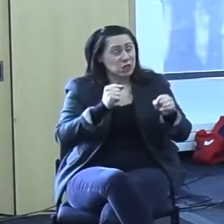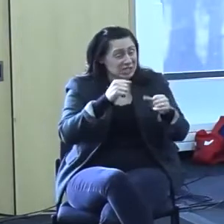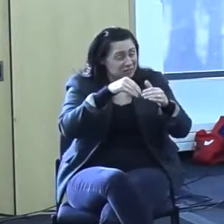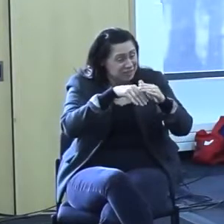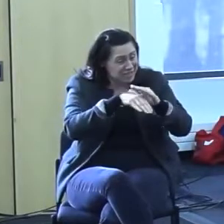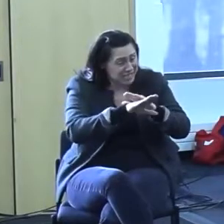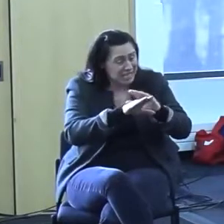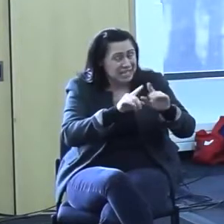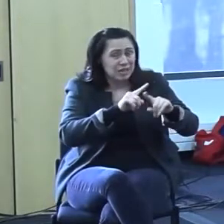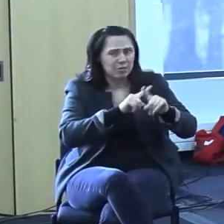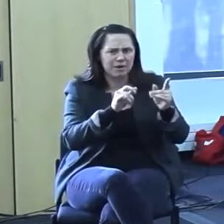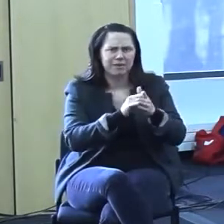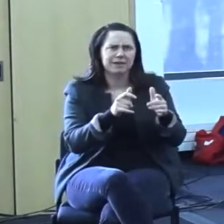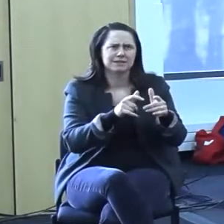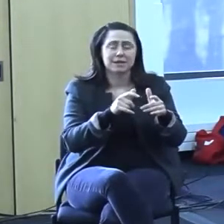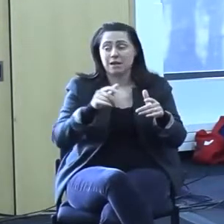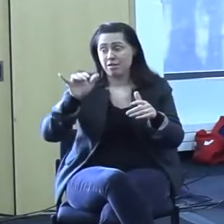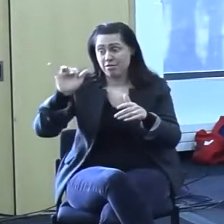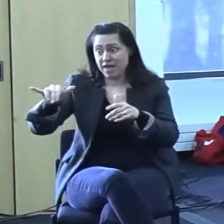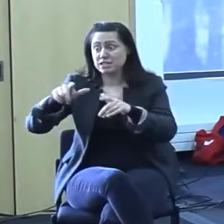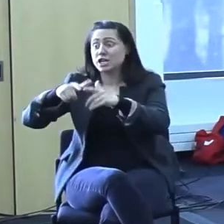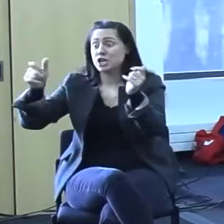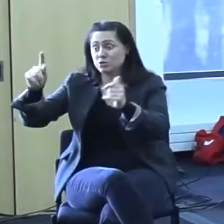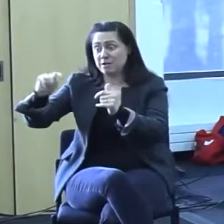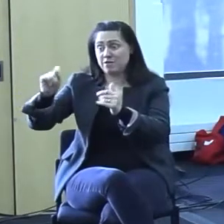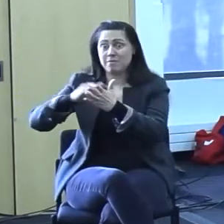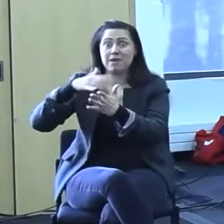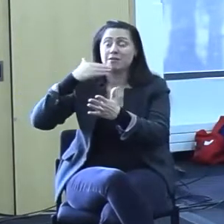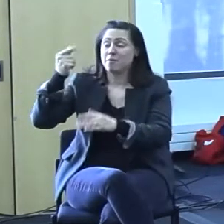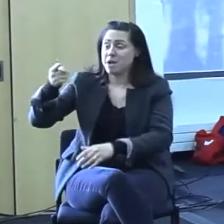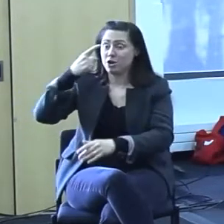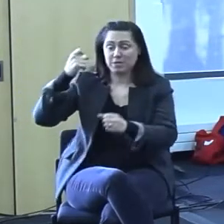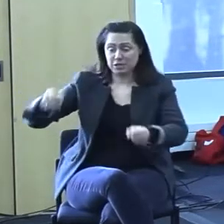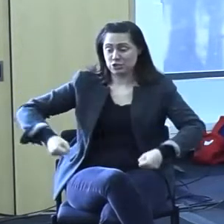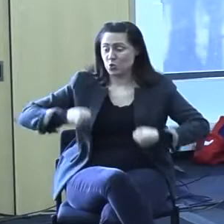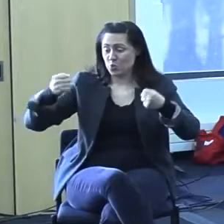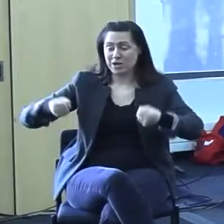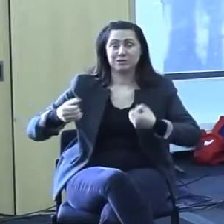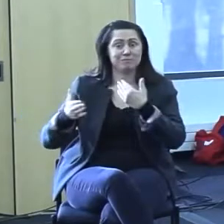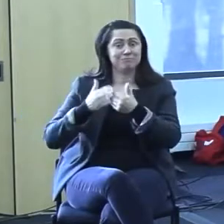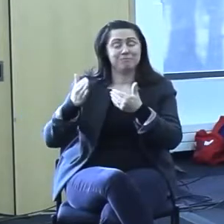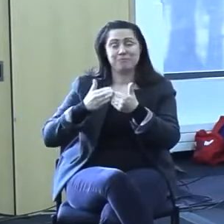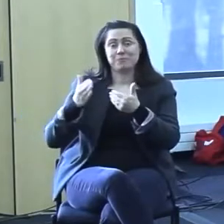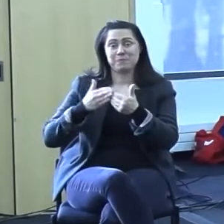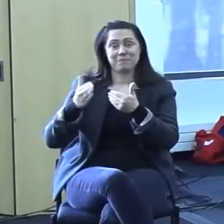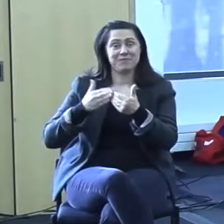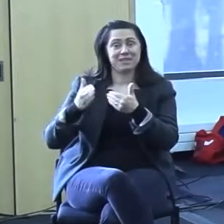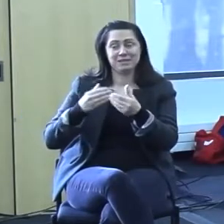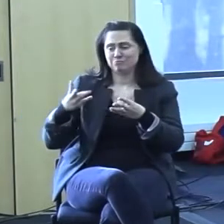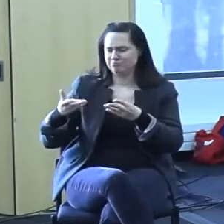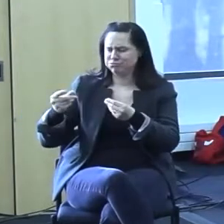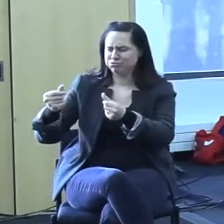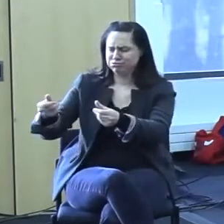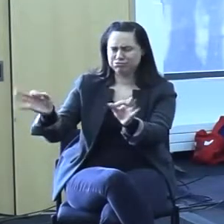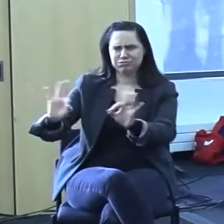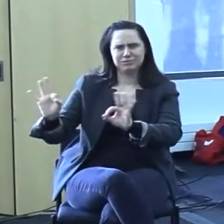but that's a huge bathroom because the wheelchair could also fit in smoothly,